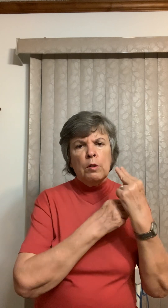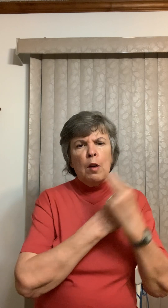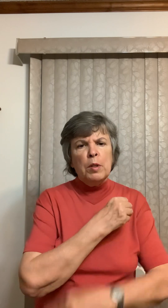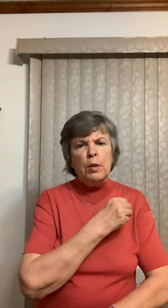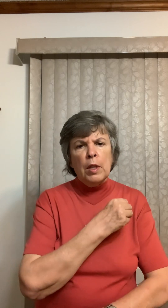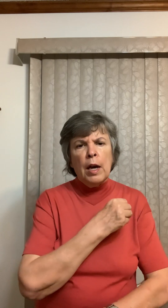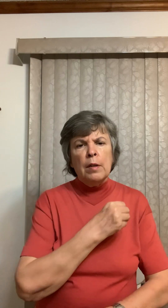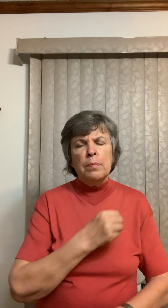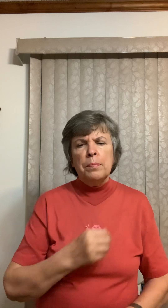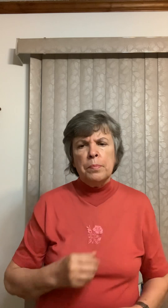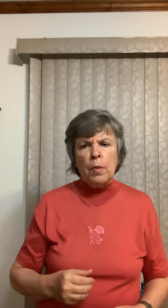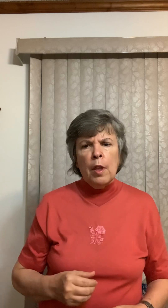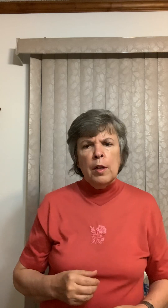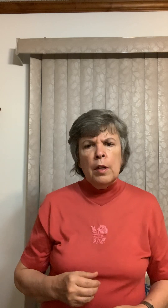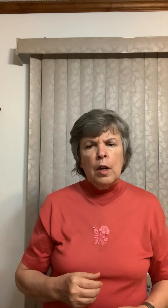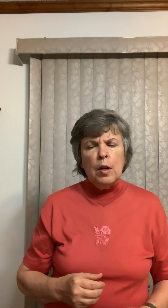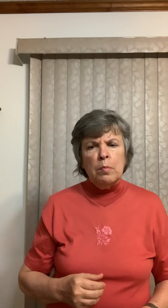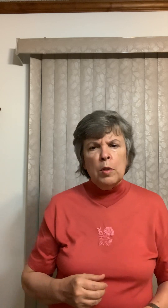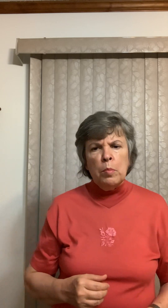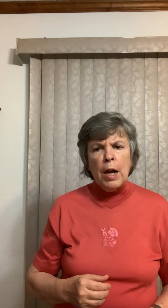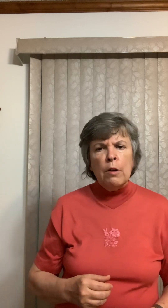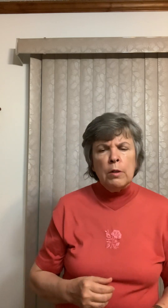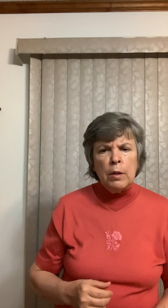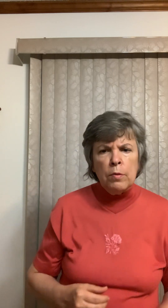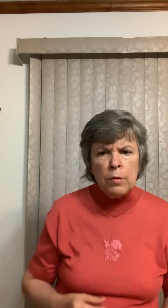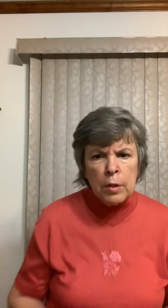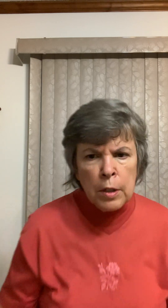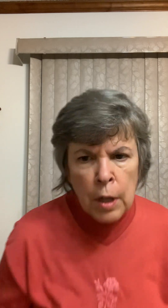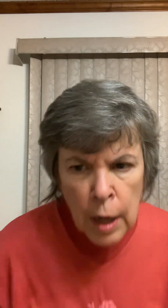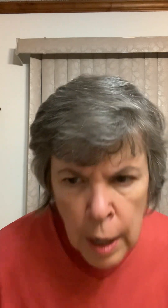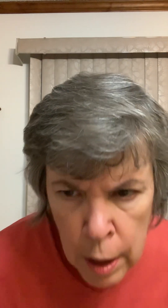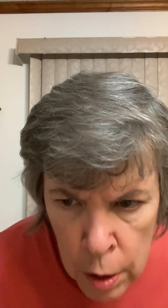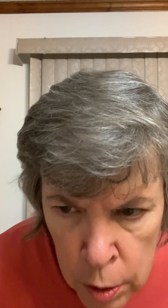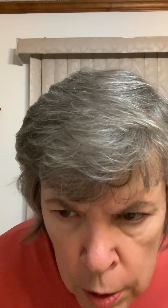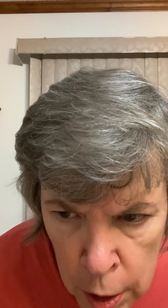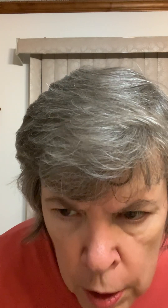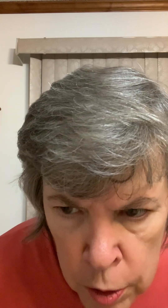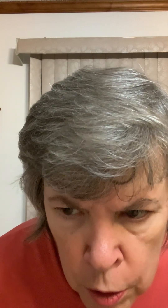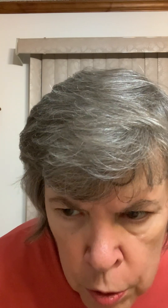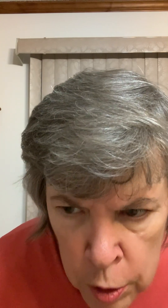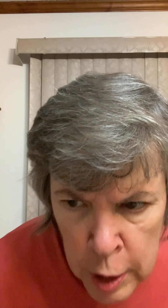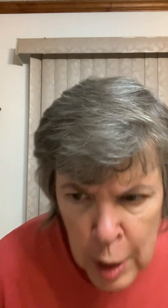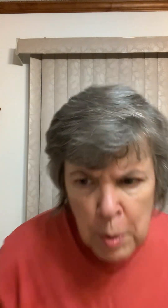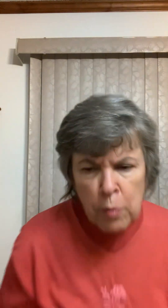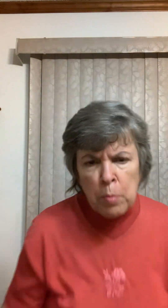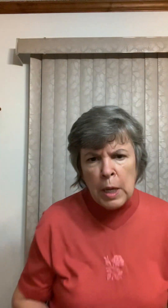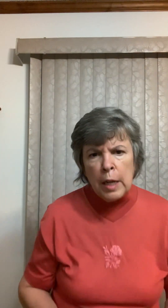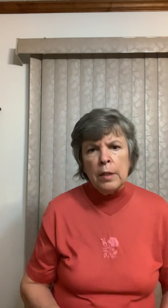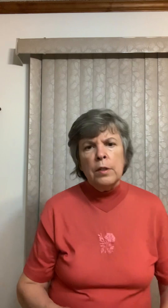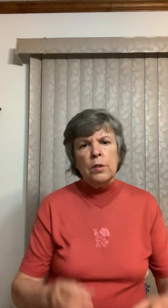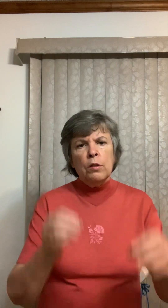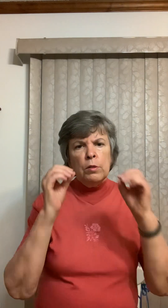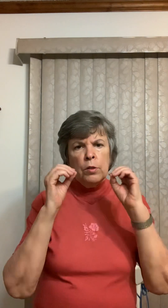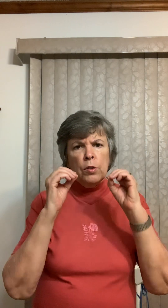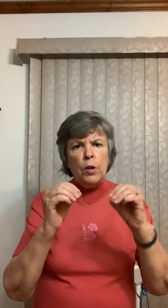I'll be doing that. No power of hell, no scheme of man. So it's no,